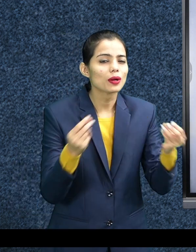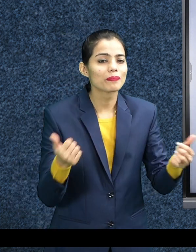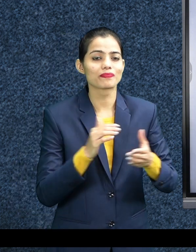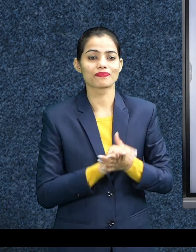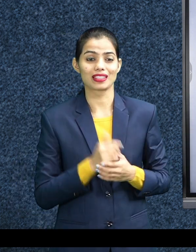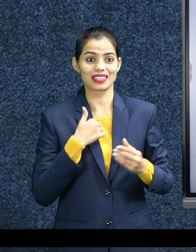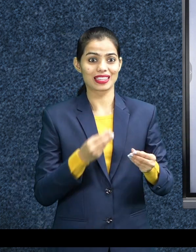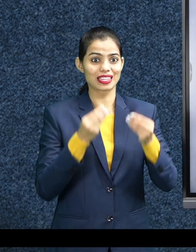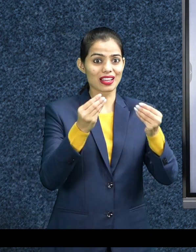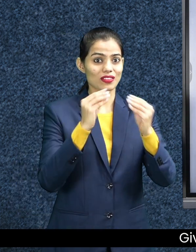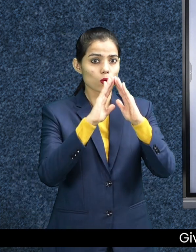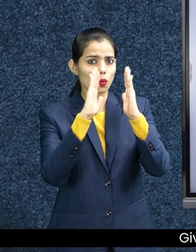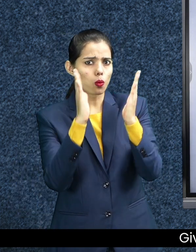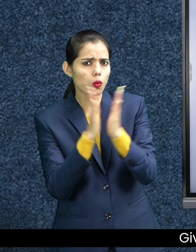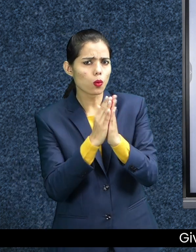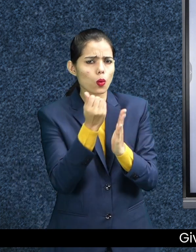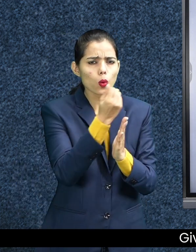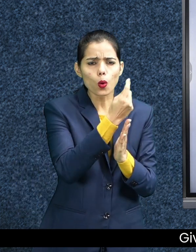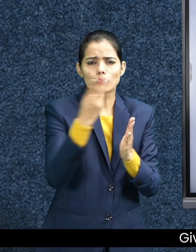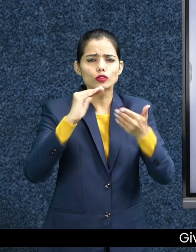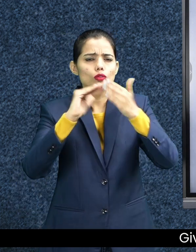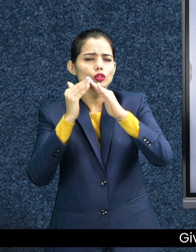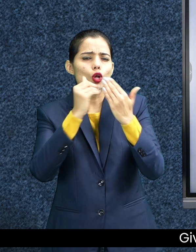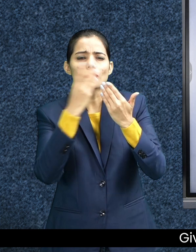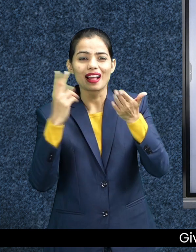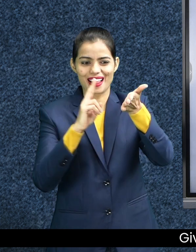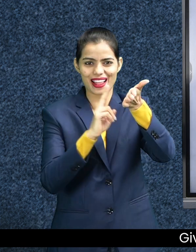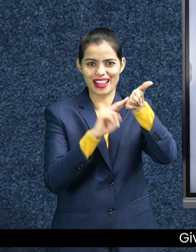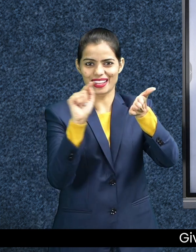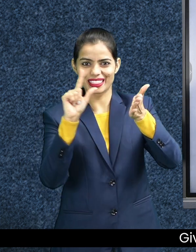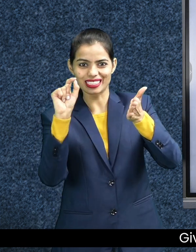Solution: given the total number of matches n is equal to 10.